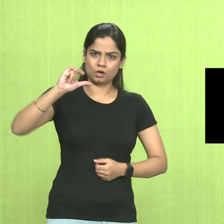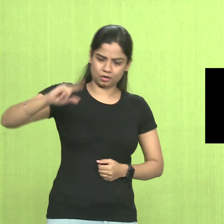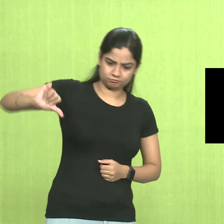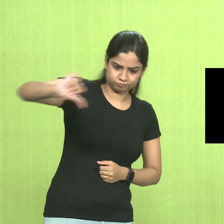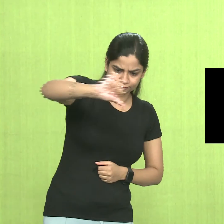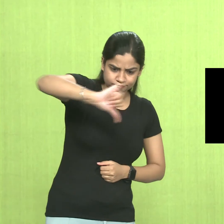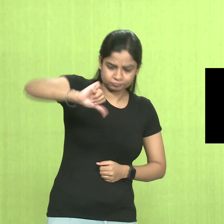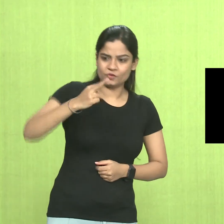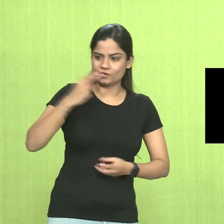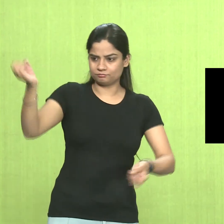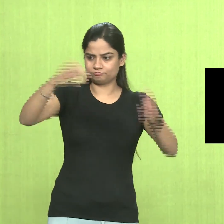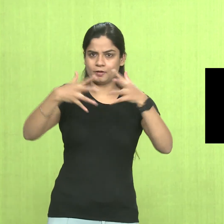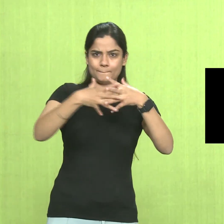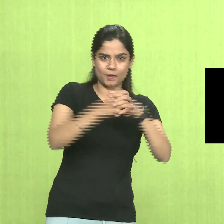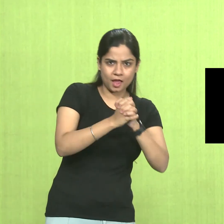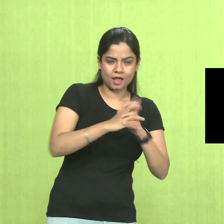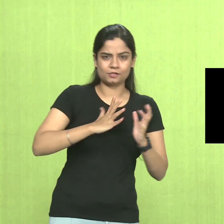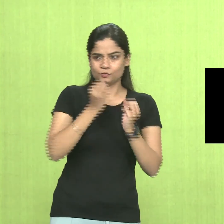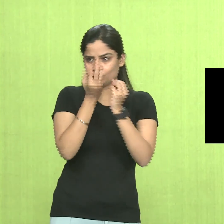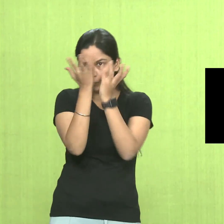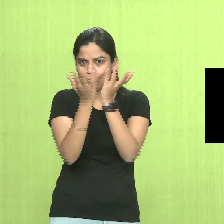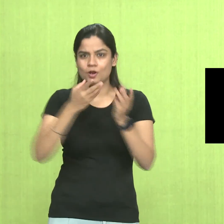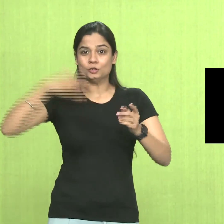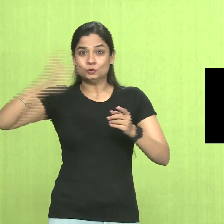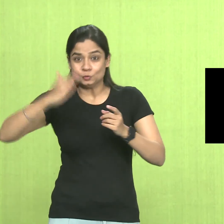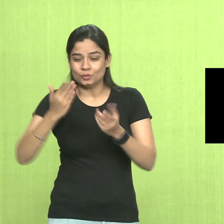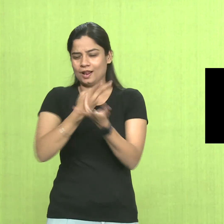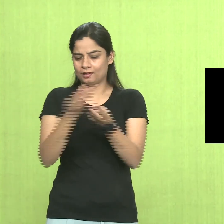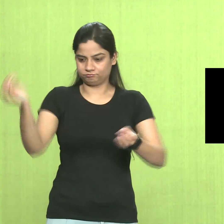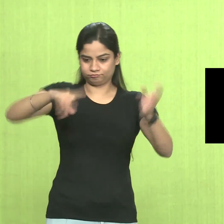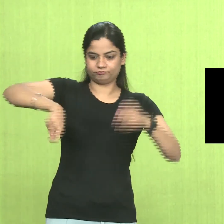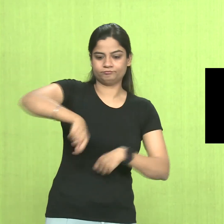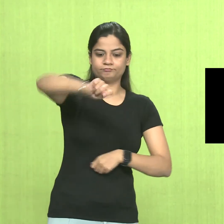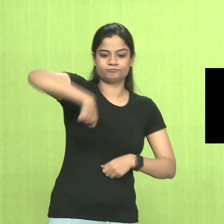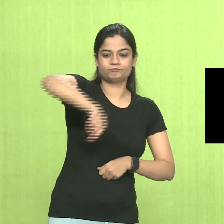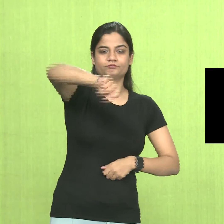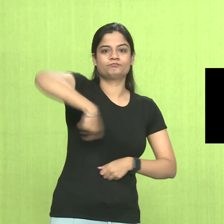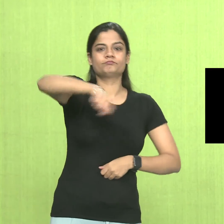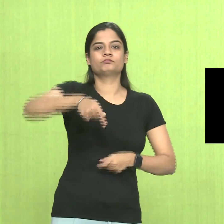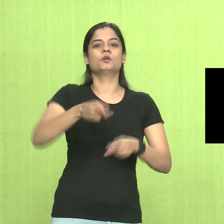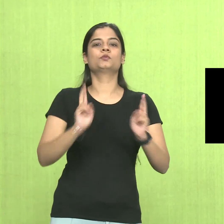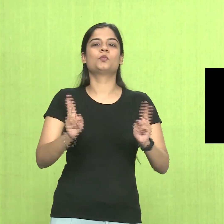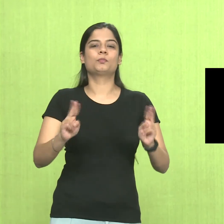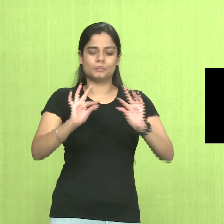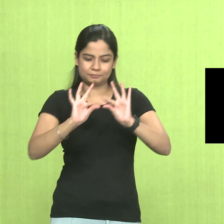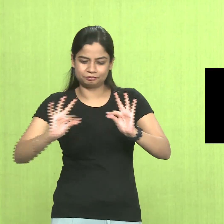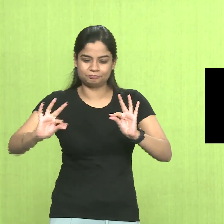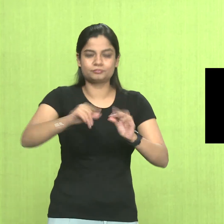we used less oil, whereas in sauteing, we used a very minimum amount of oil and we tossed the vegetables gently and evenly in the